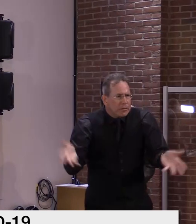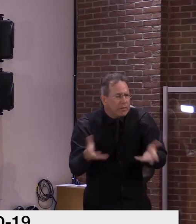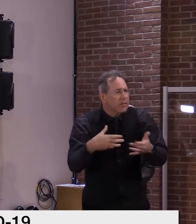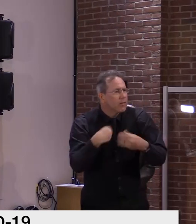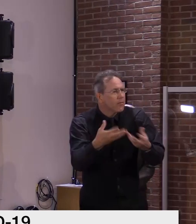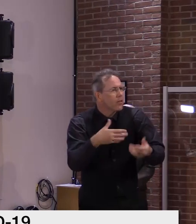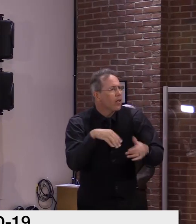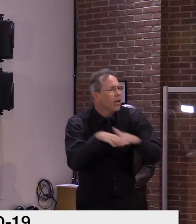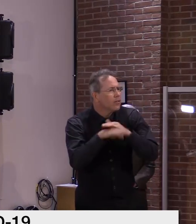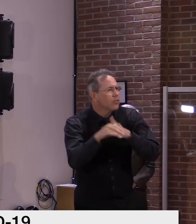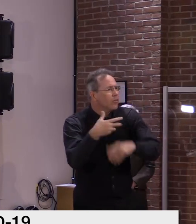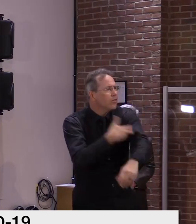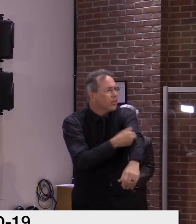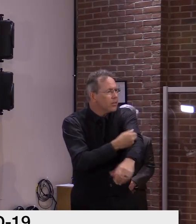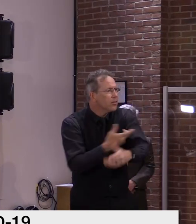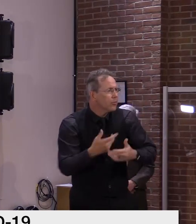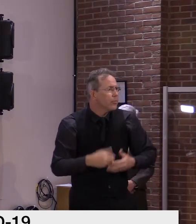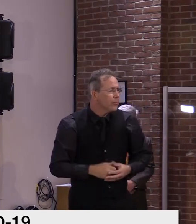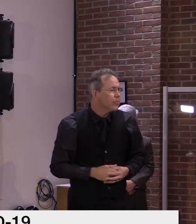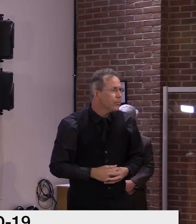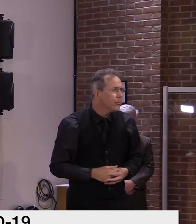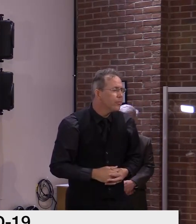hope will be helpful.